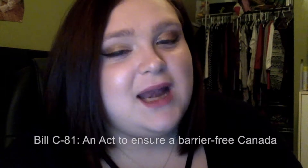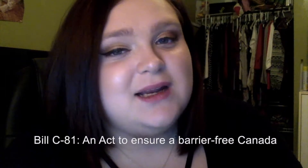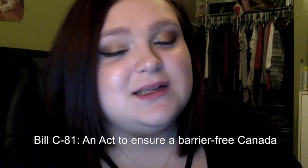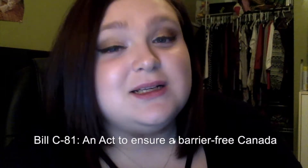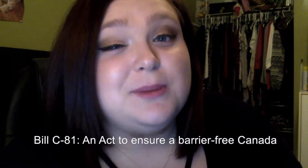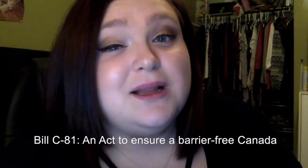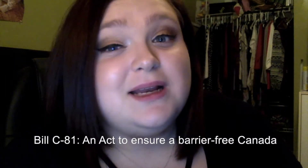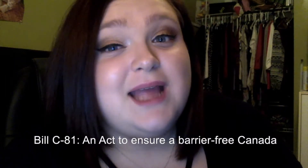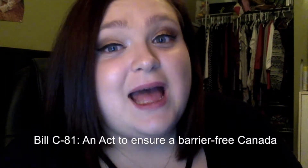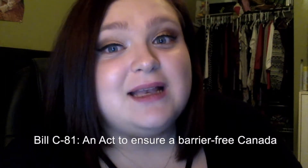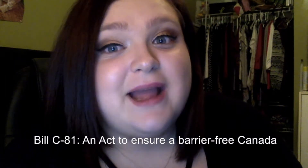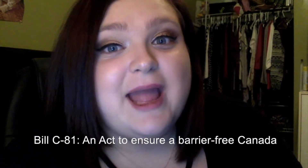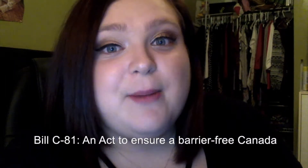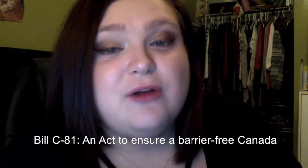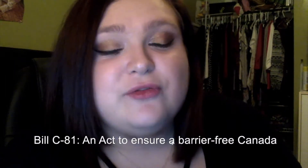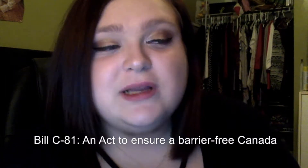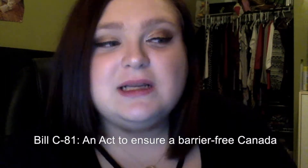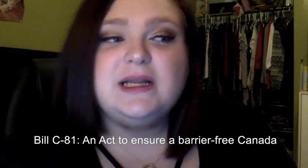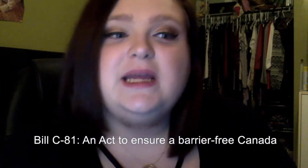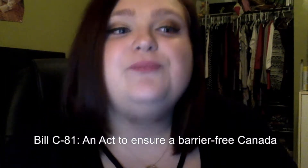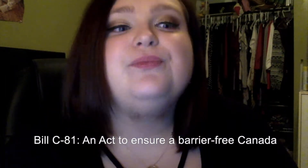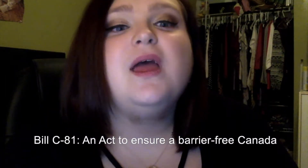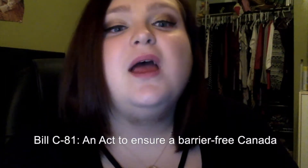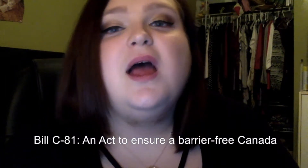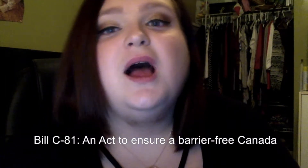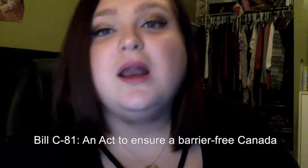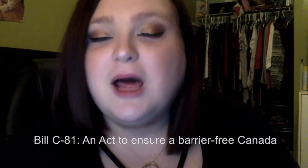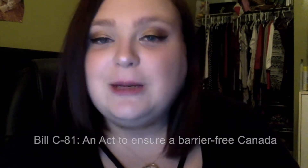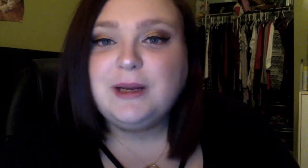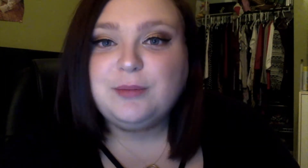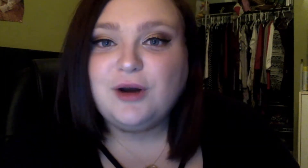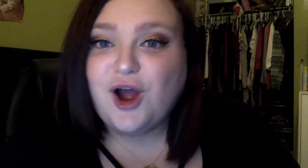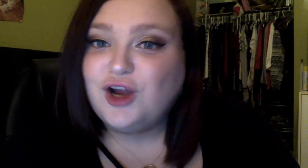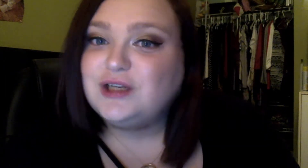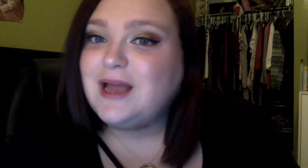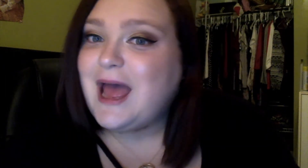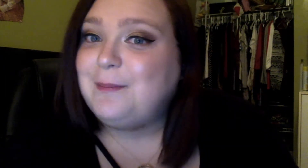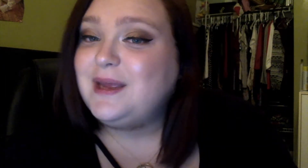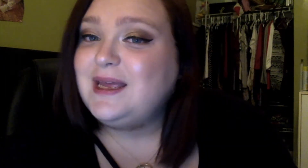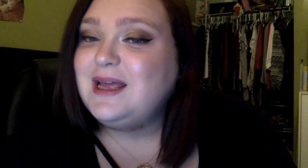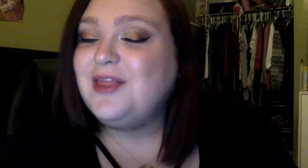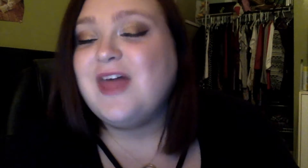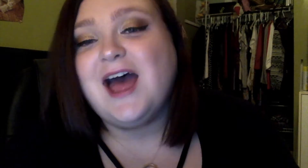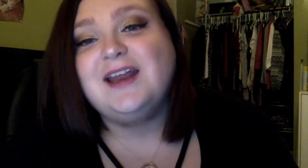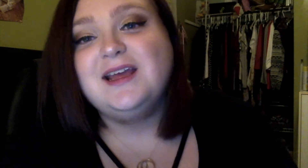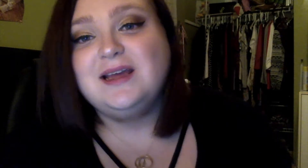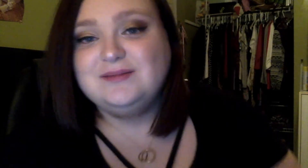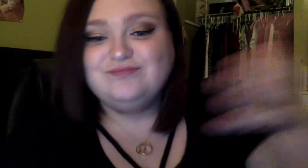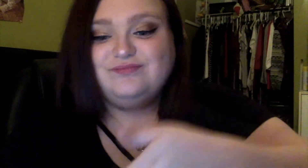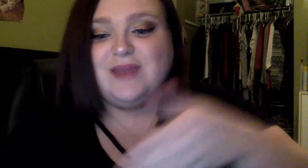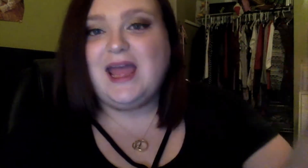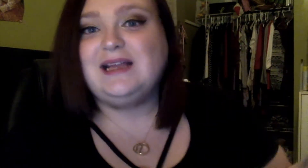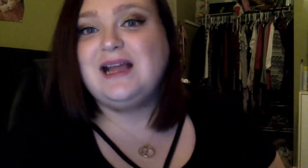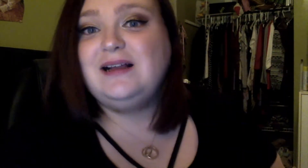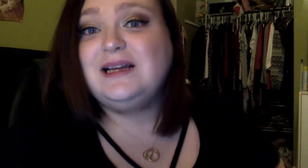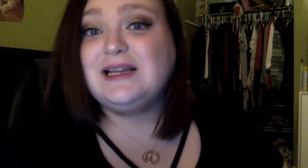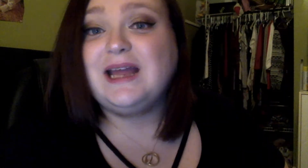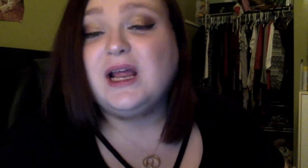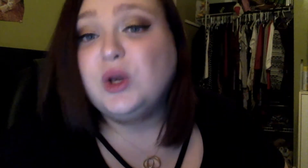Canada Disability Act that came out recently. A lot of people aren't happy that ASL isn't